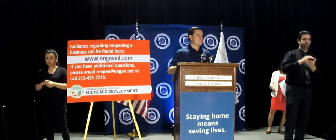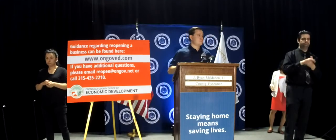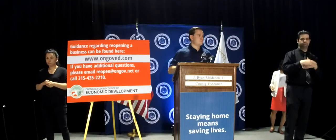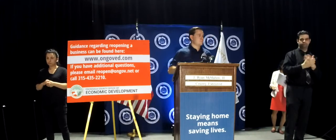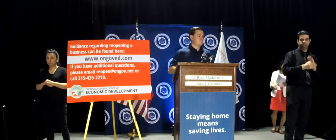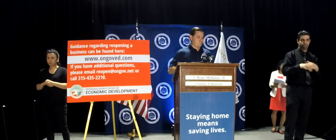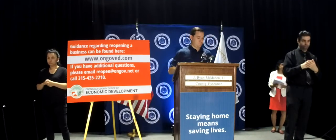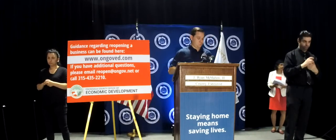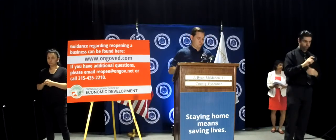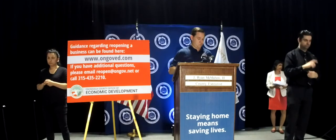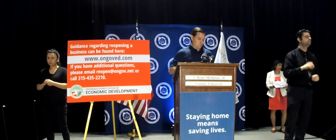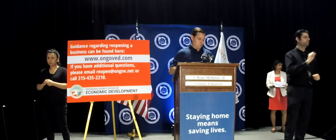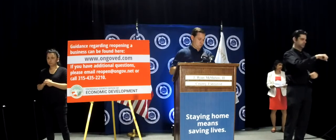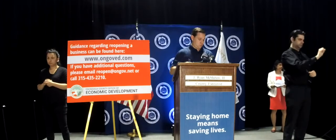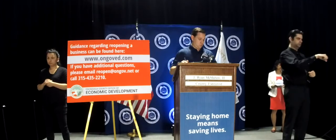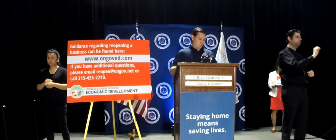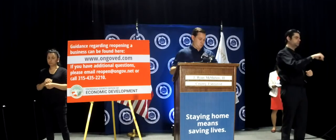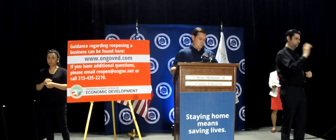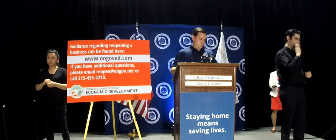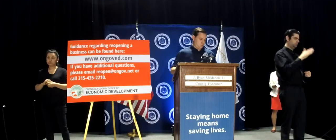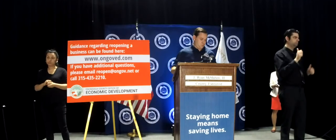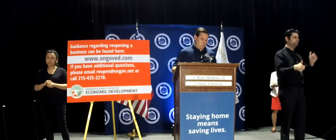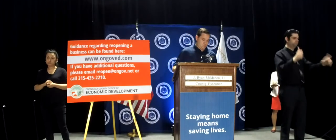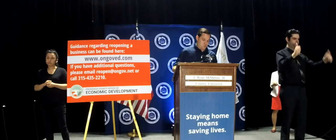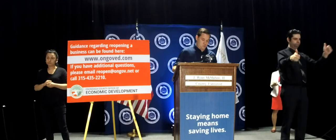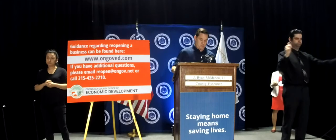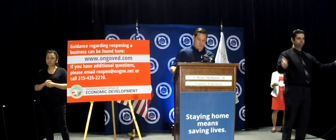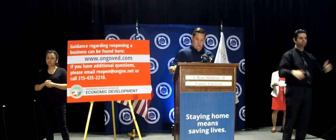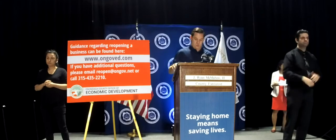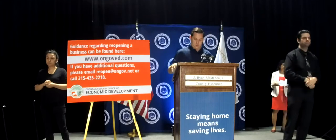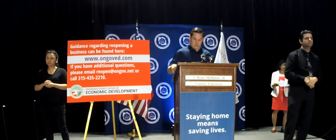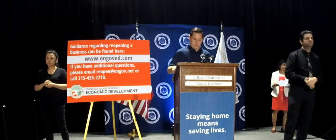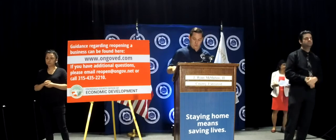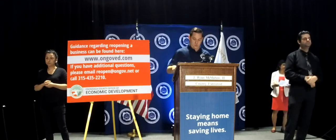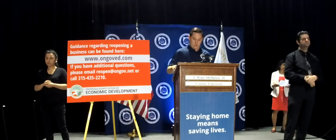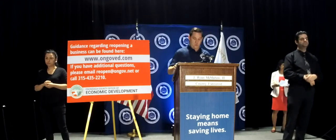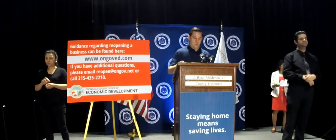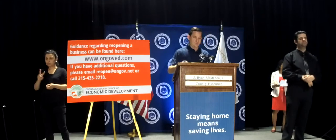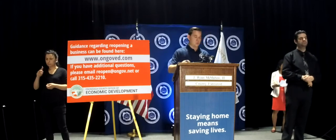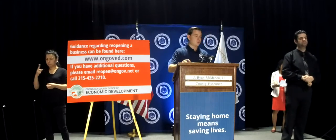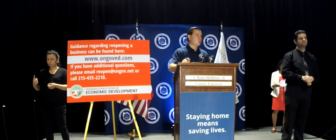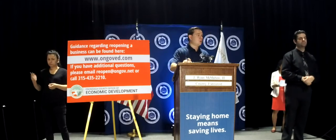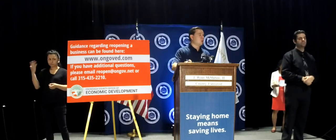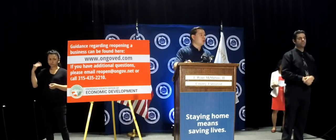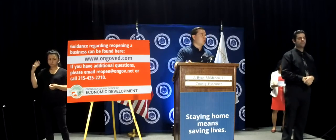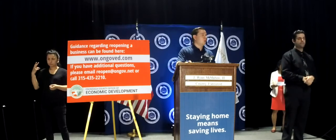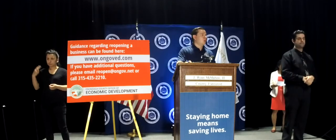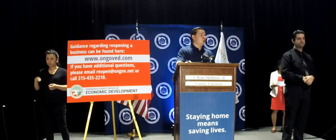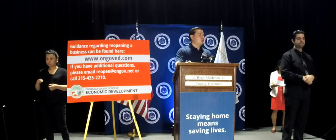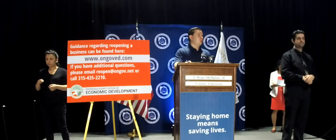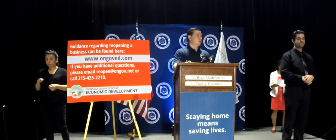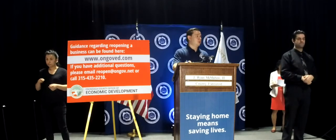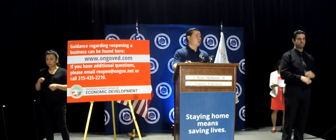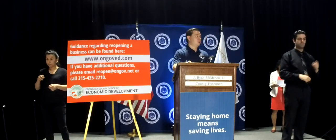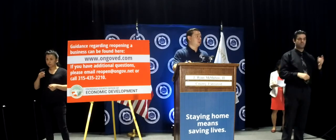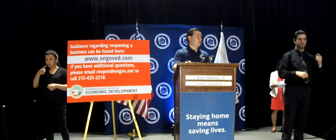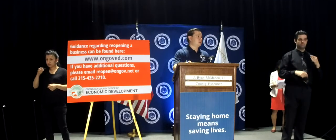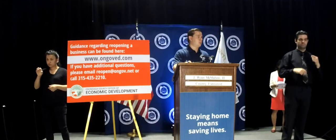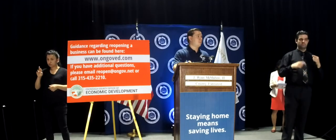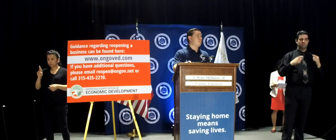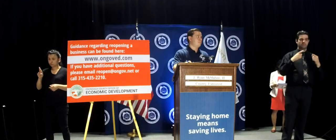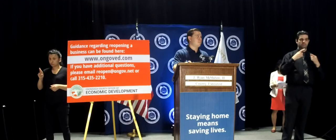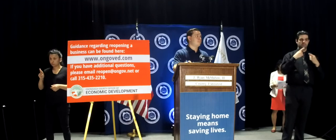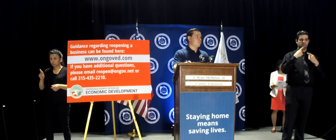Ryan, when we were here a few weeks ago and it was on the eve of Easter, you made a point of saying that you were going to have a